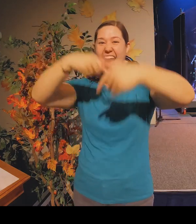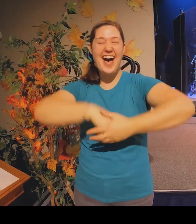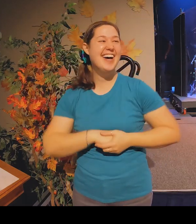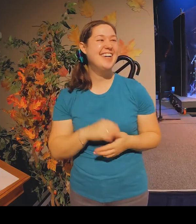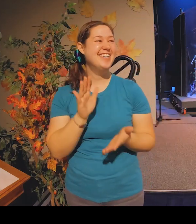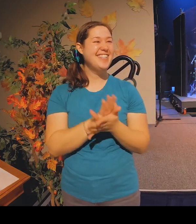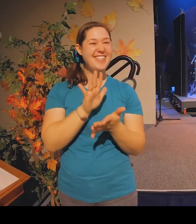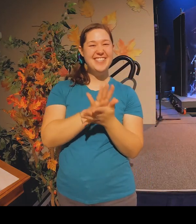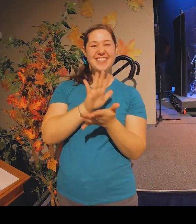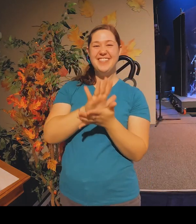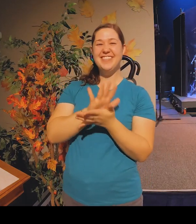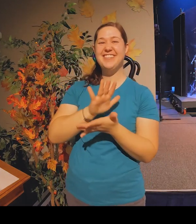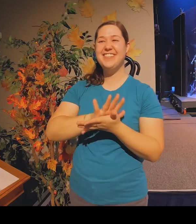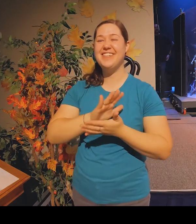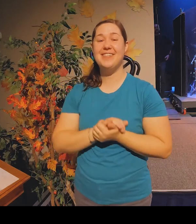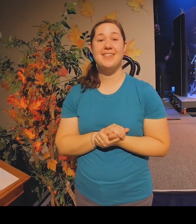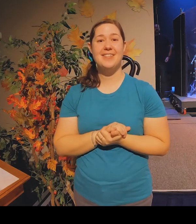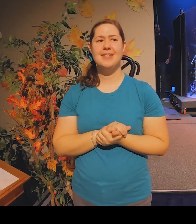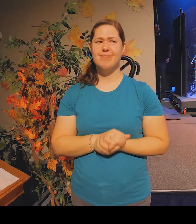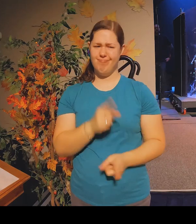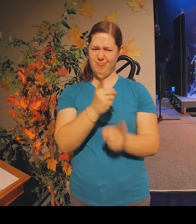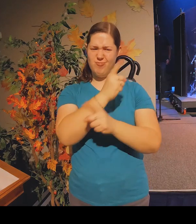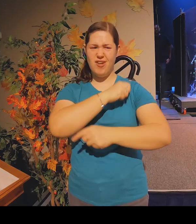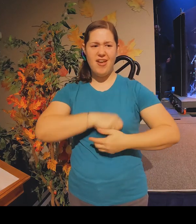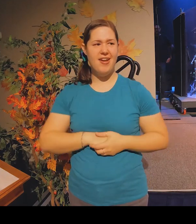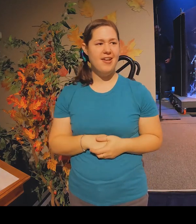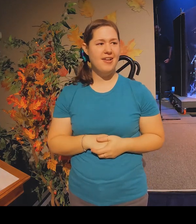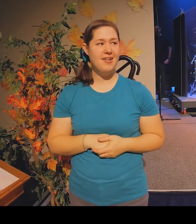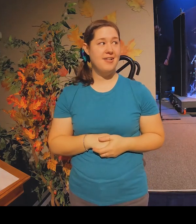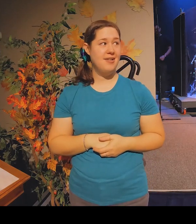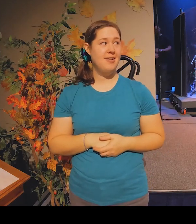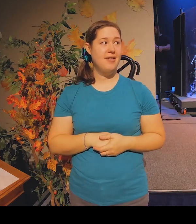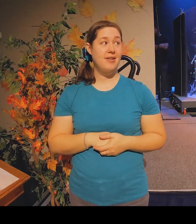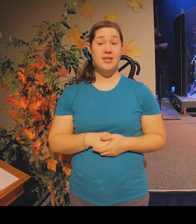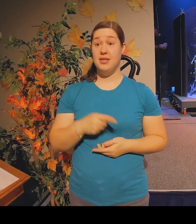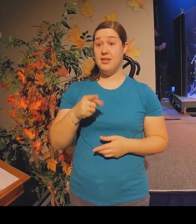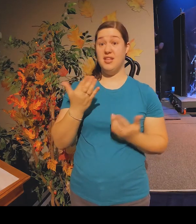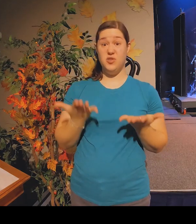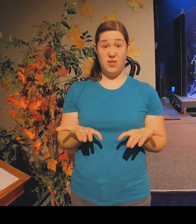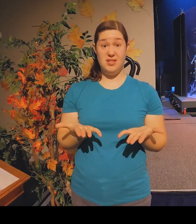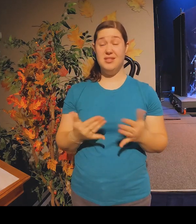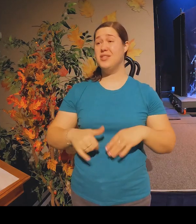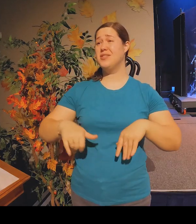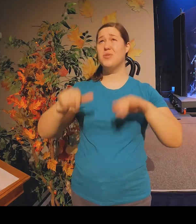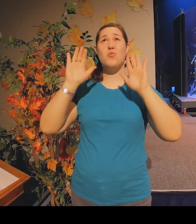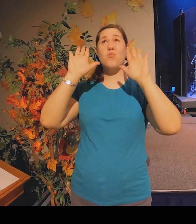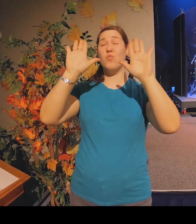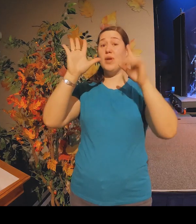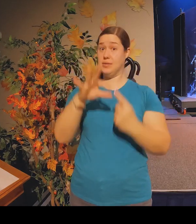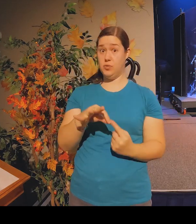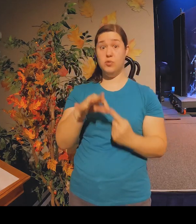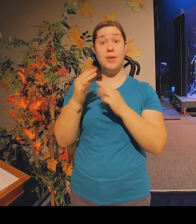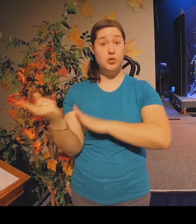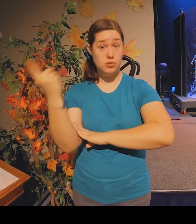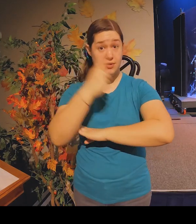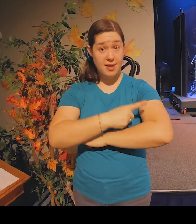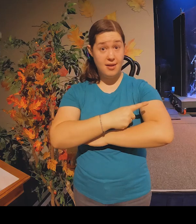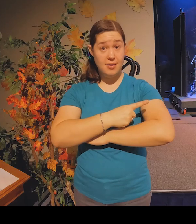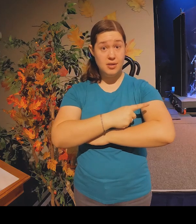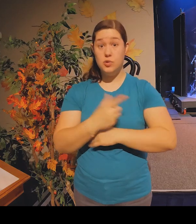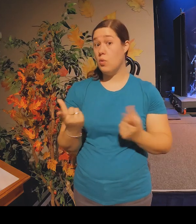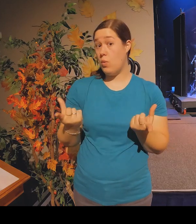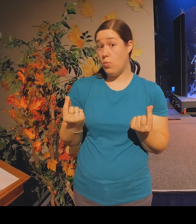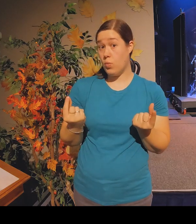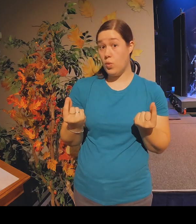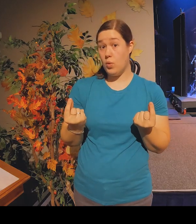Oh, yeah. That's what I'm talking about. This is a great day. It's a special day. And so what we're going to do is when